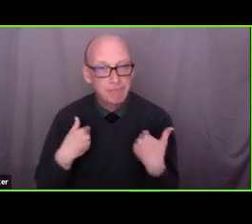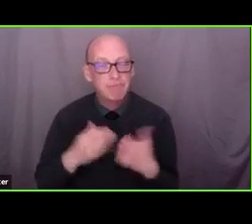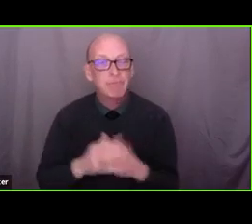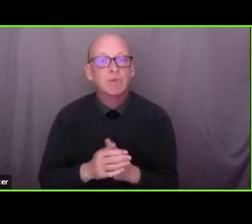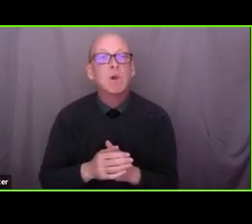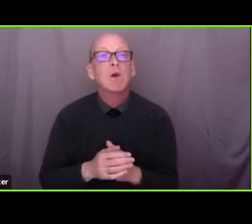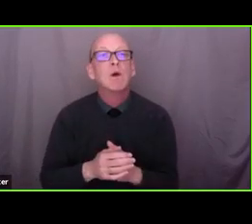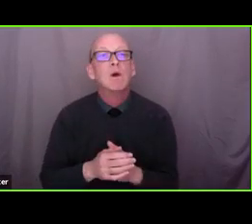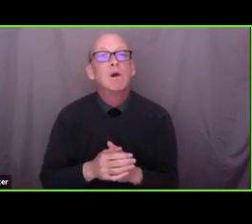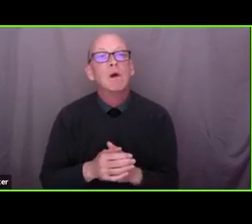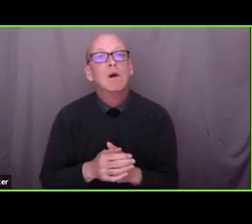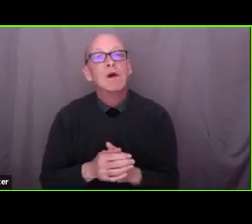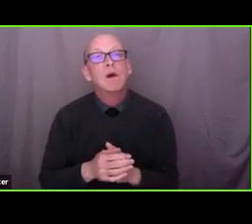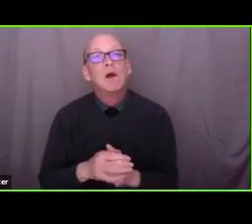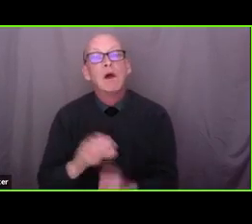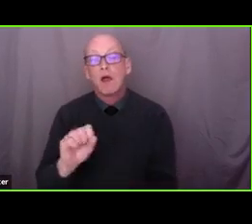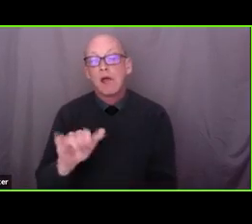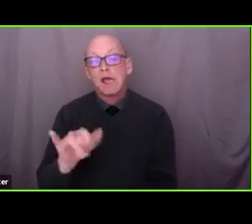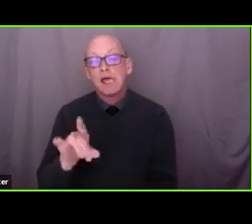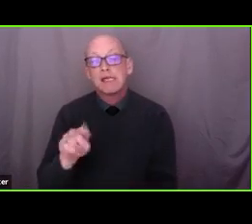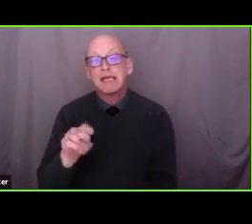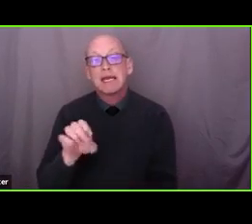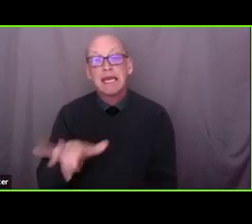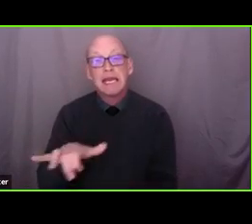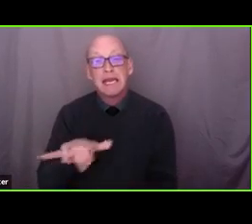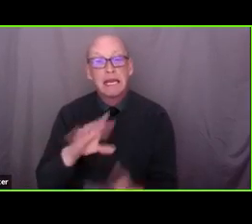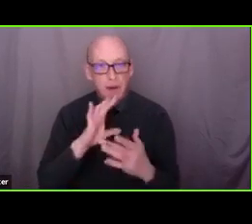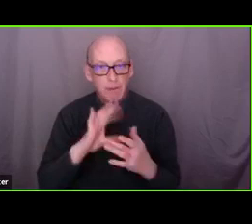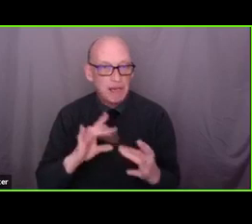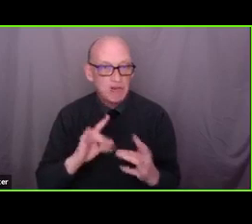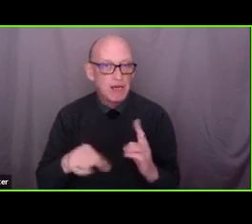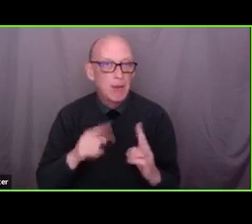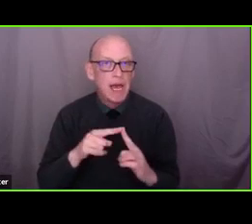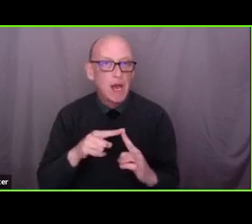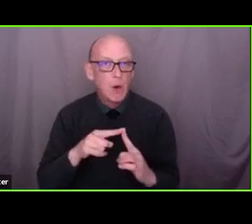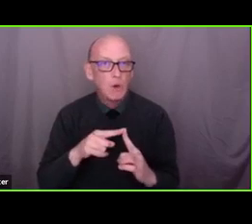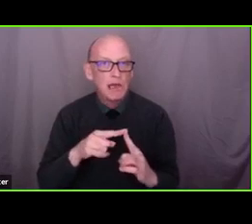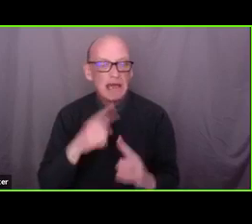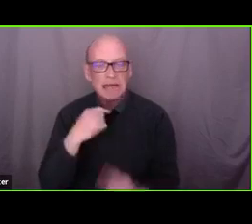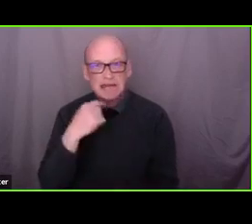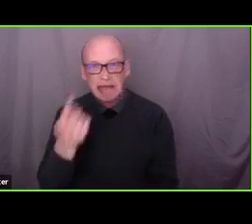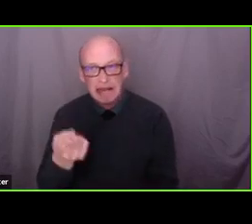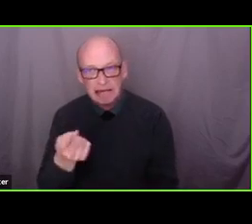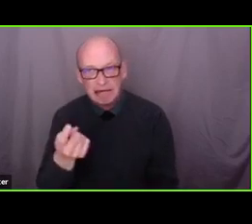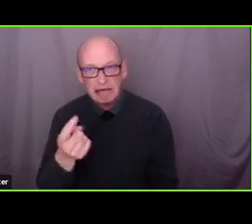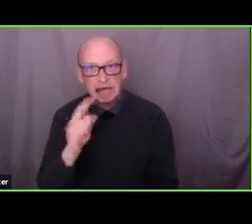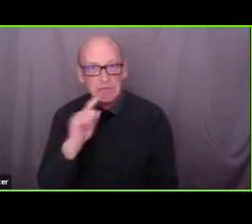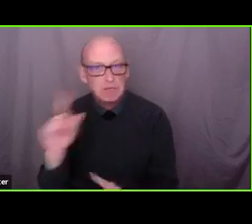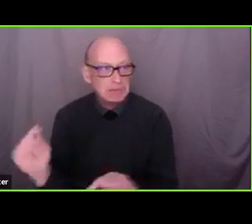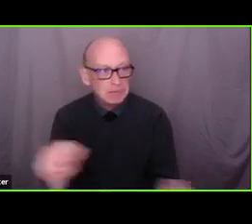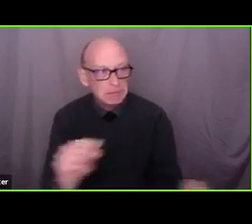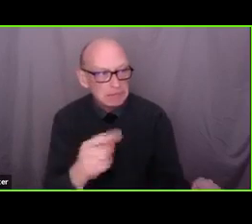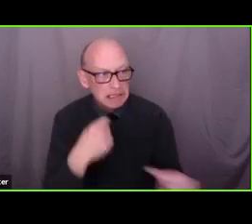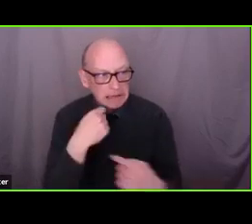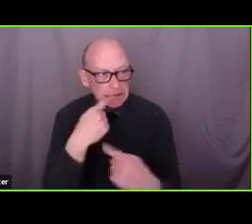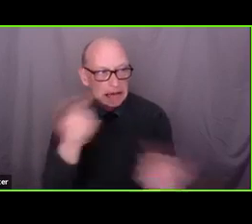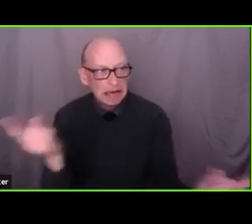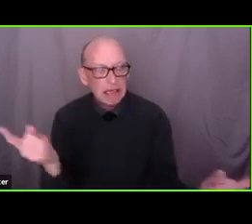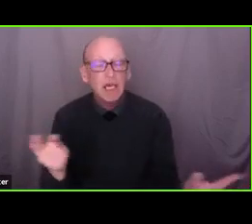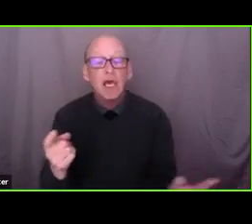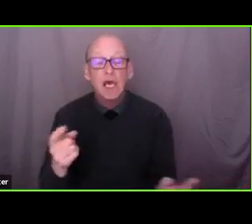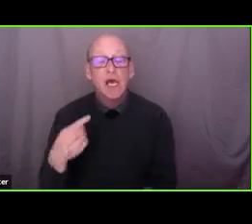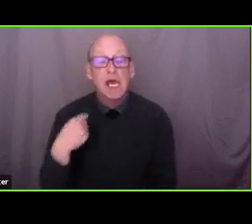as Sydney mentioned about word of mouth, can we be better? Of course. But I think just seeing how